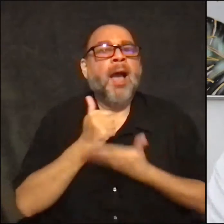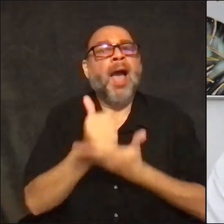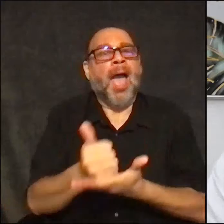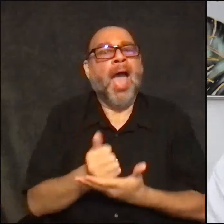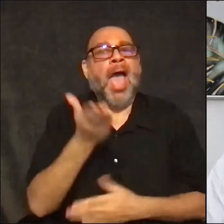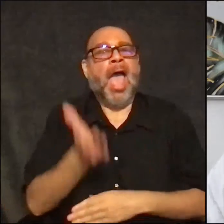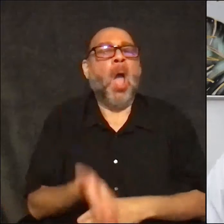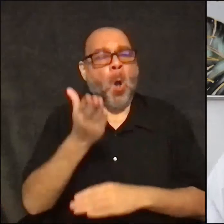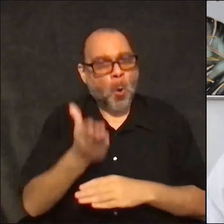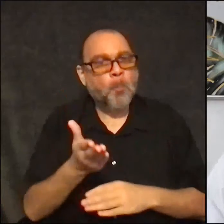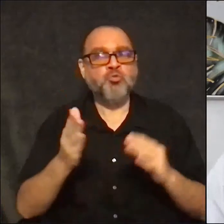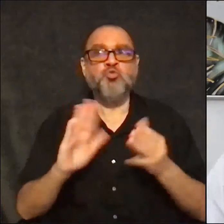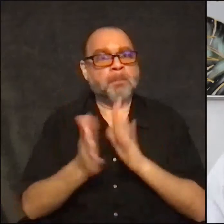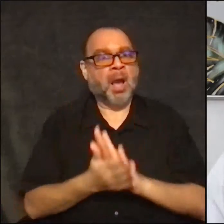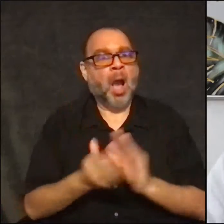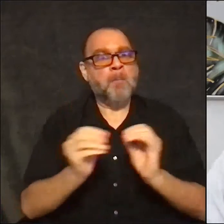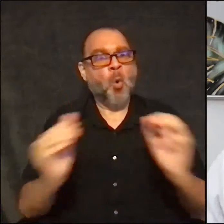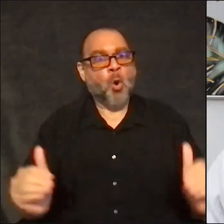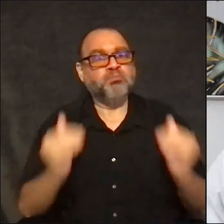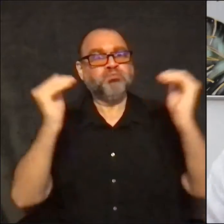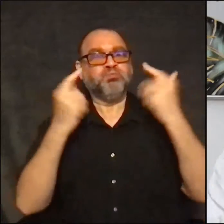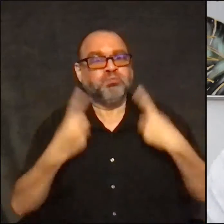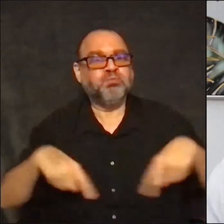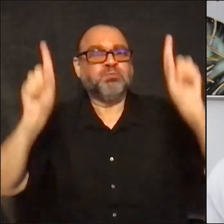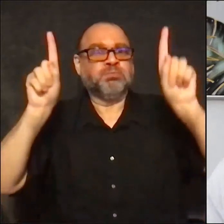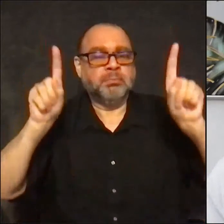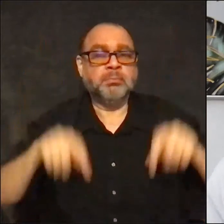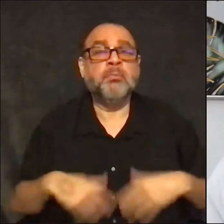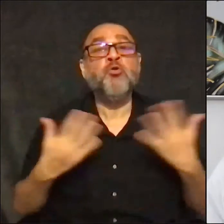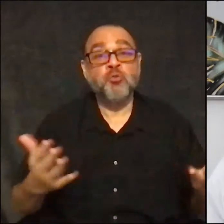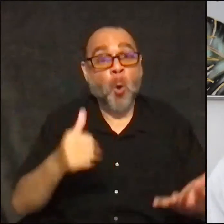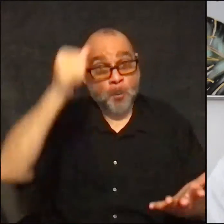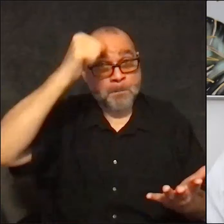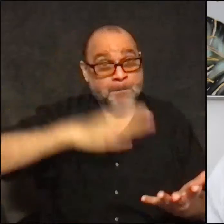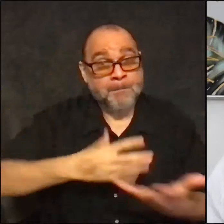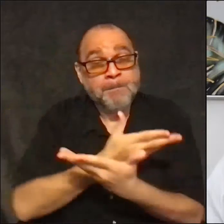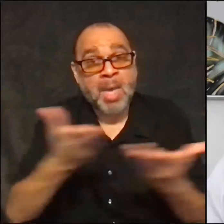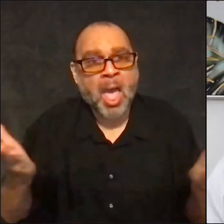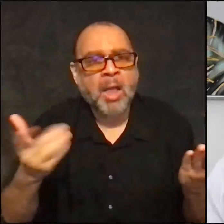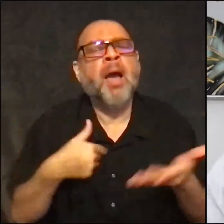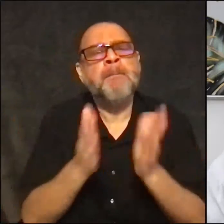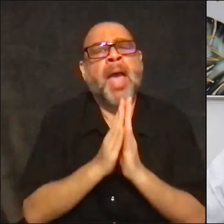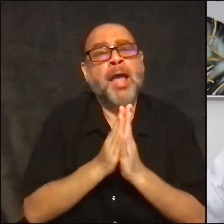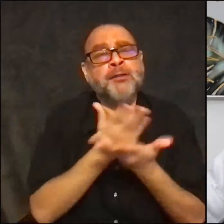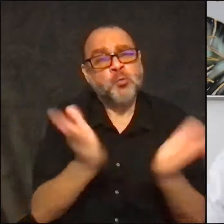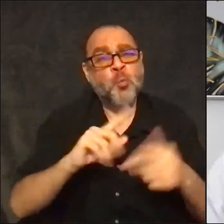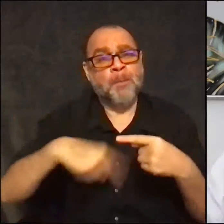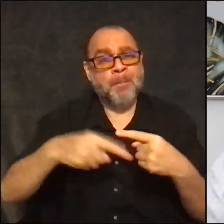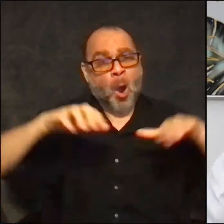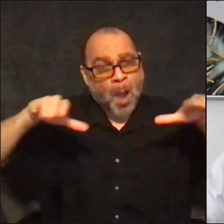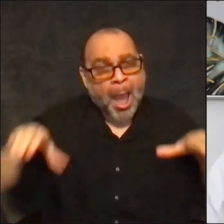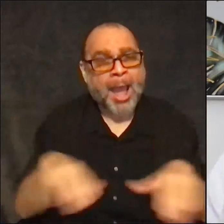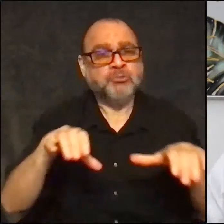of success. So, men and everybody here, I'm asking you about action. What is the